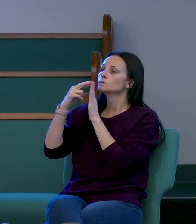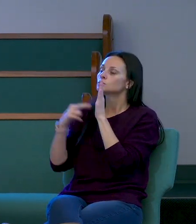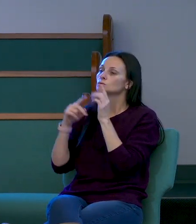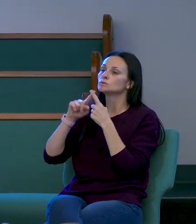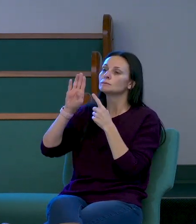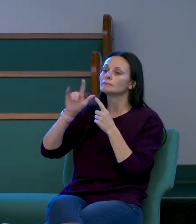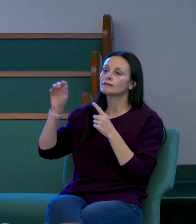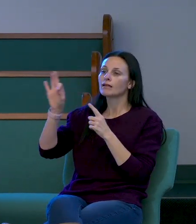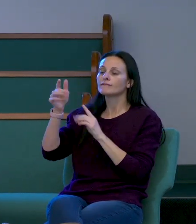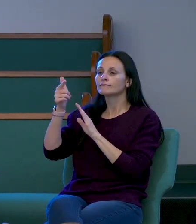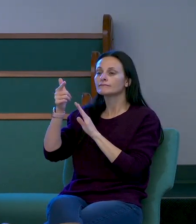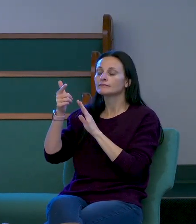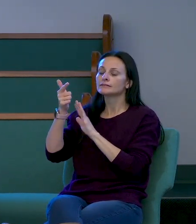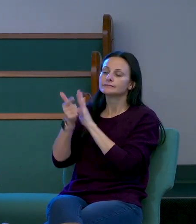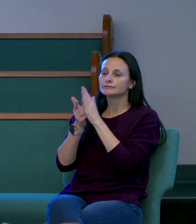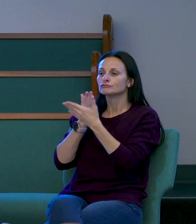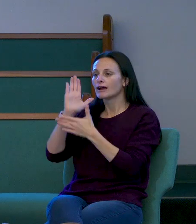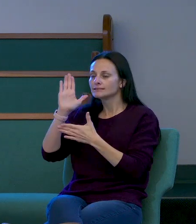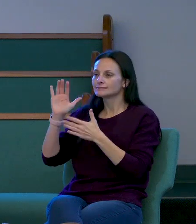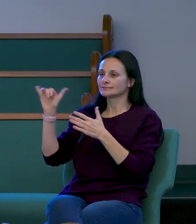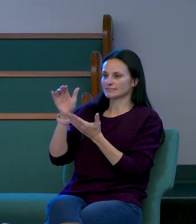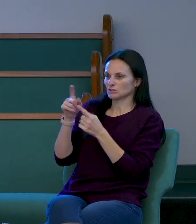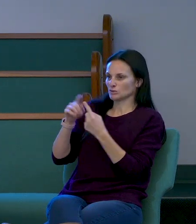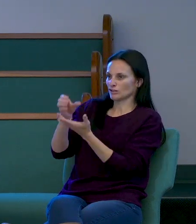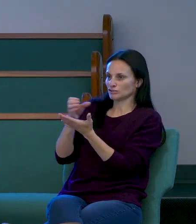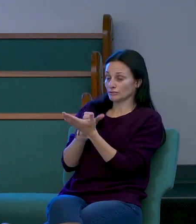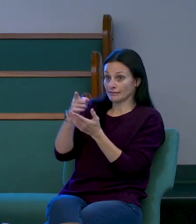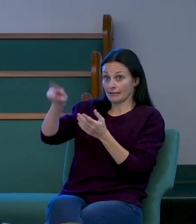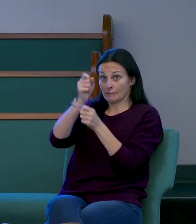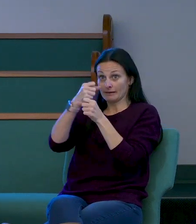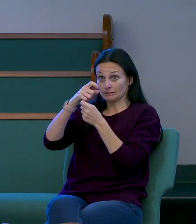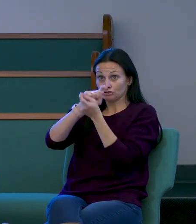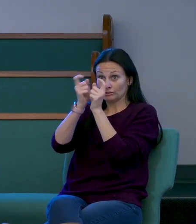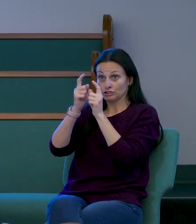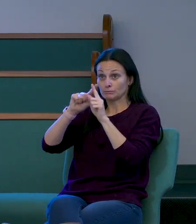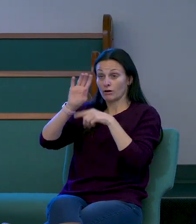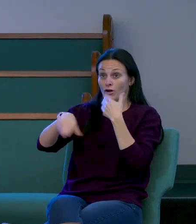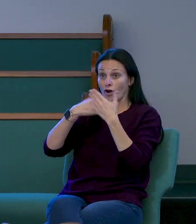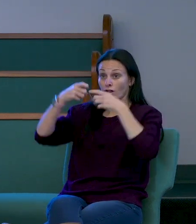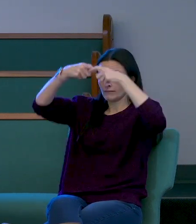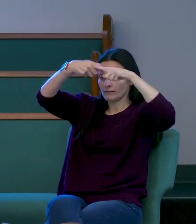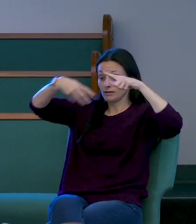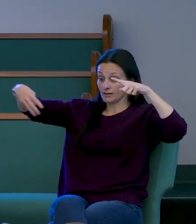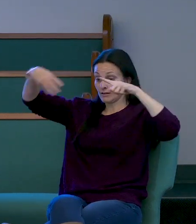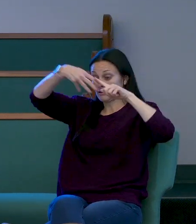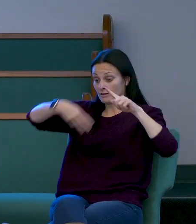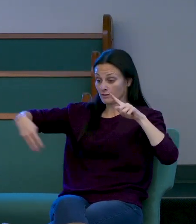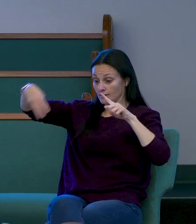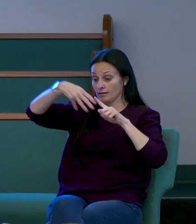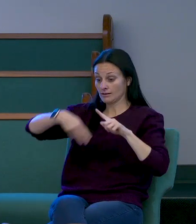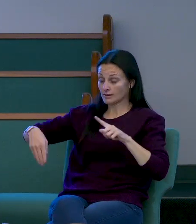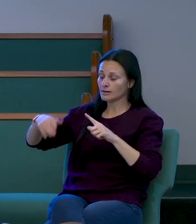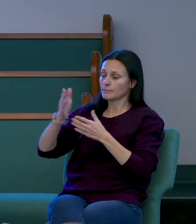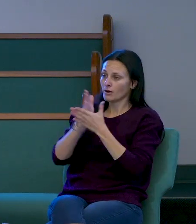of Rights or the Constitution of the United States. They can make the change, but all the ancillary parts of the church, all